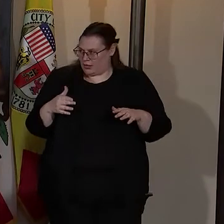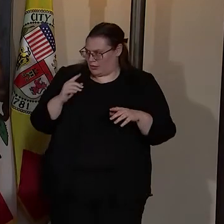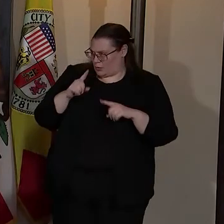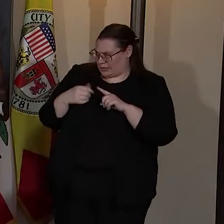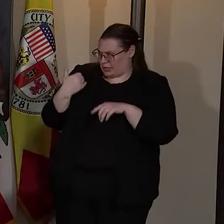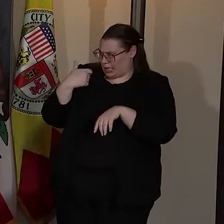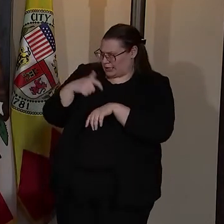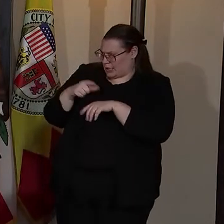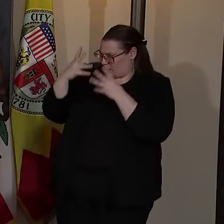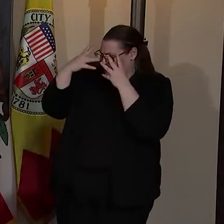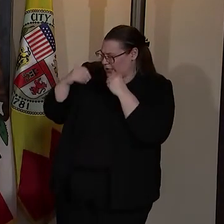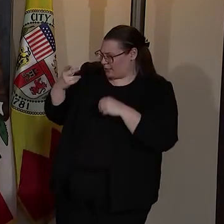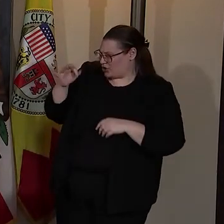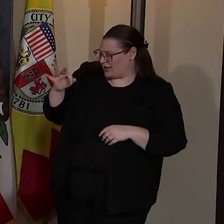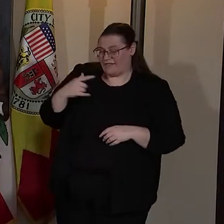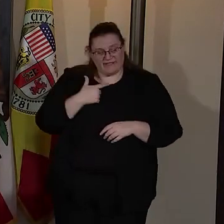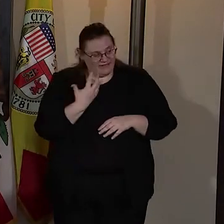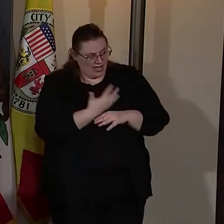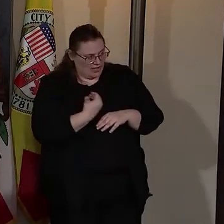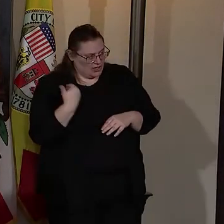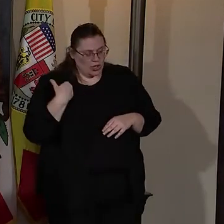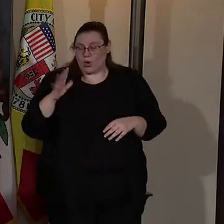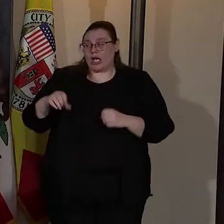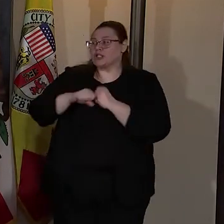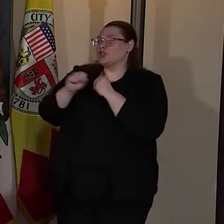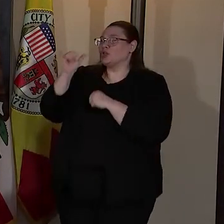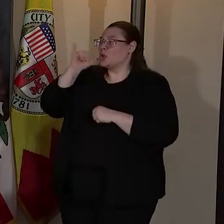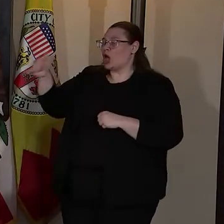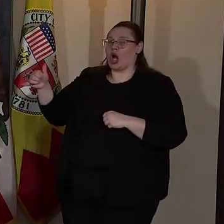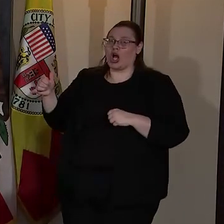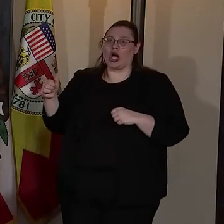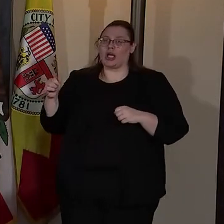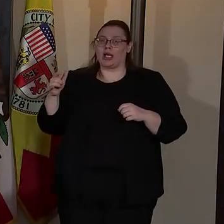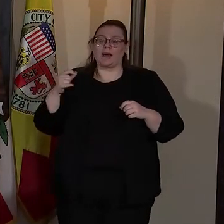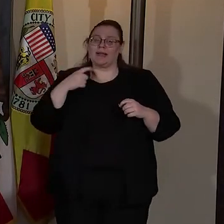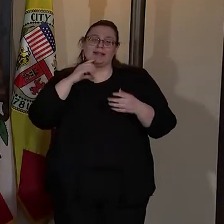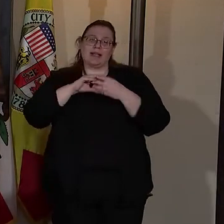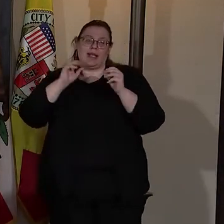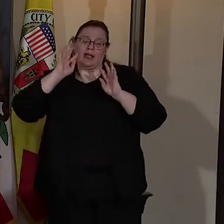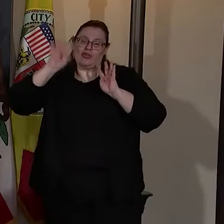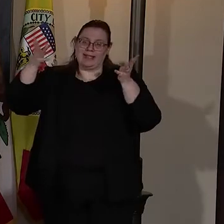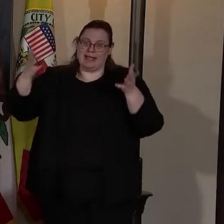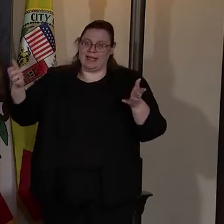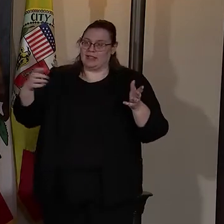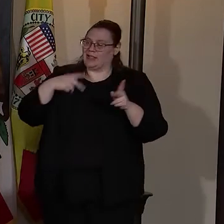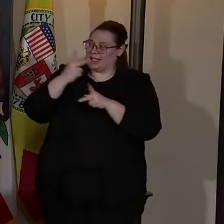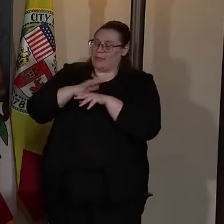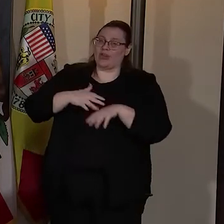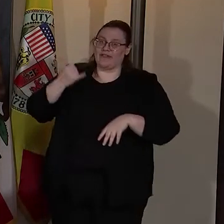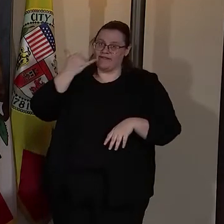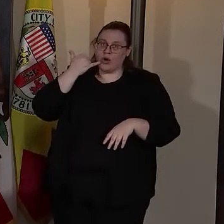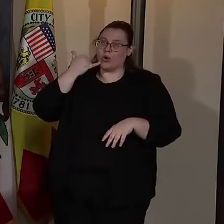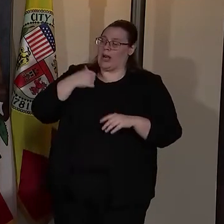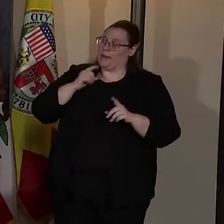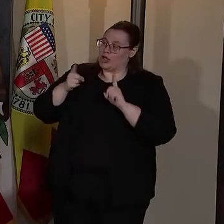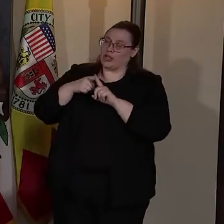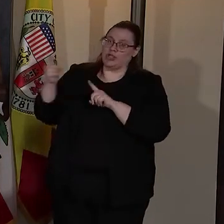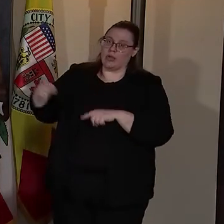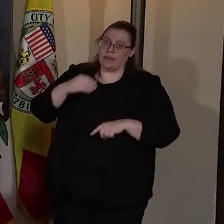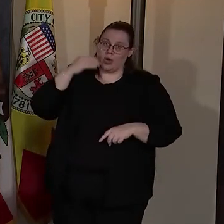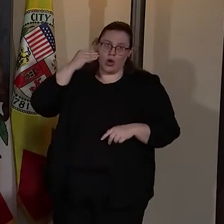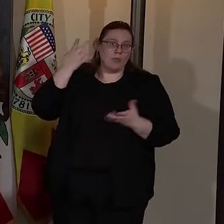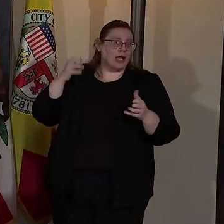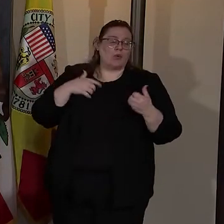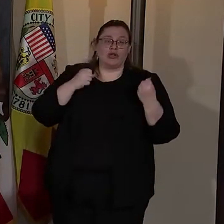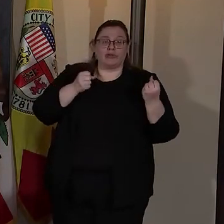you slept, Chief? He said, five days ago. I said, that's too long. I'm going to say all kinds of outrageous stuff. Just keep me on the phone. I'm going to talk you up to home. I don't want you driving